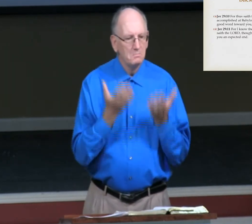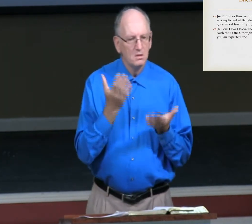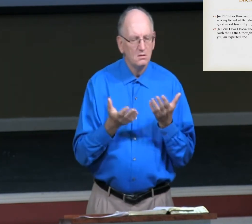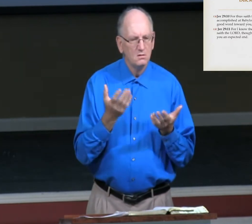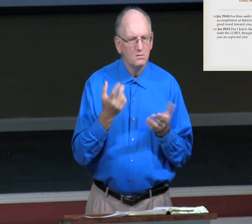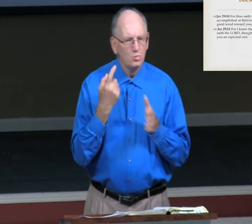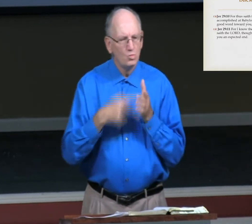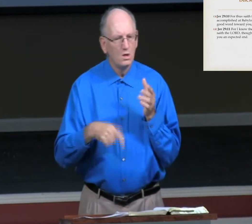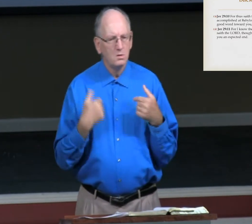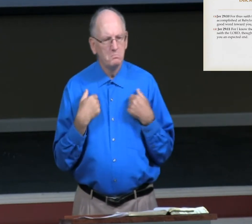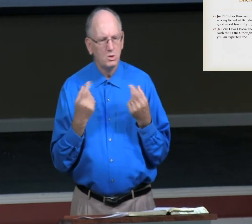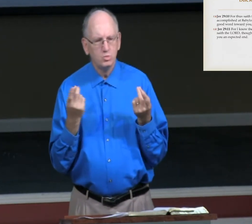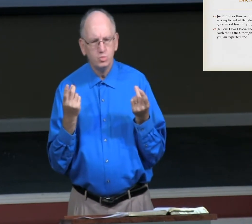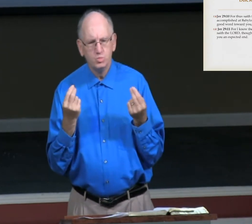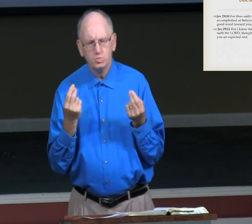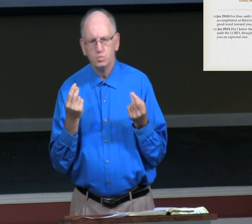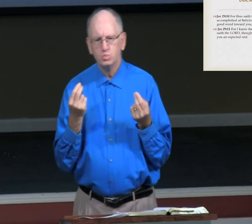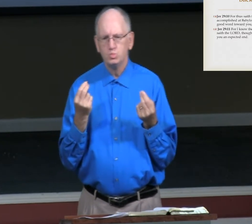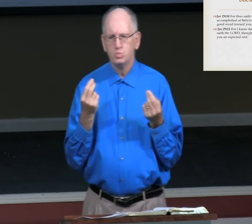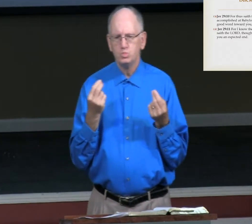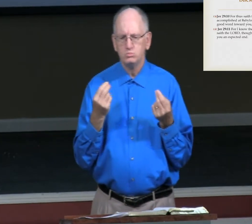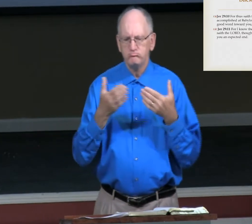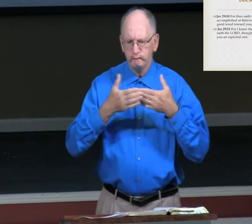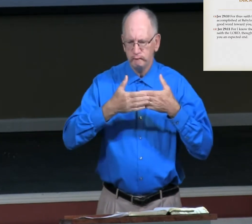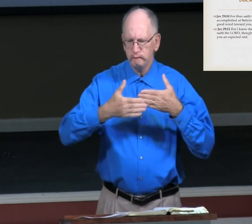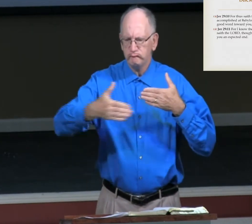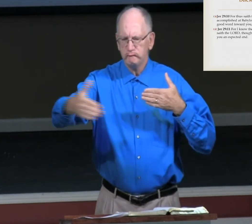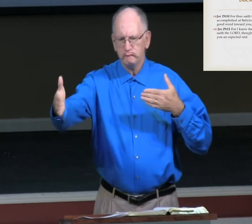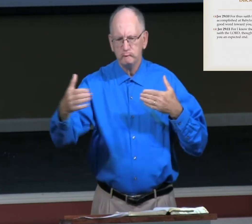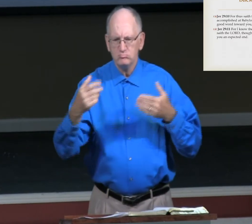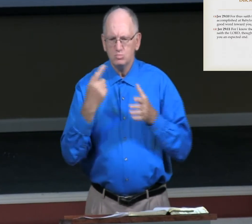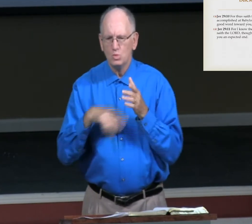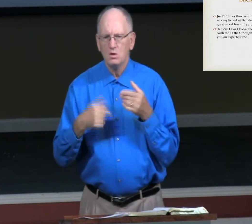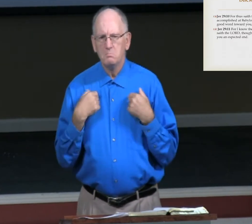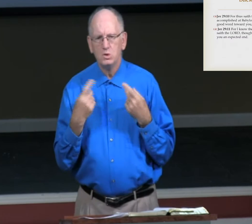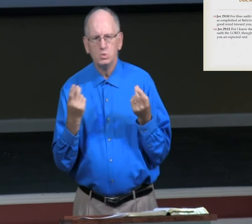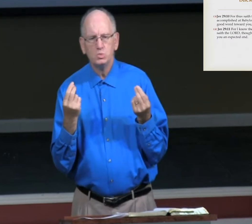But as you're thinking about this, you're probably thinking, well, what do I do?